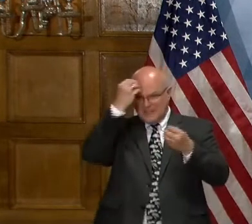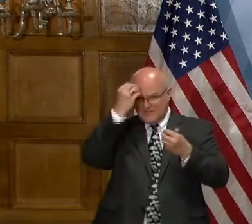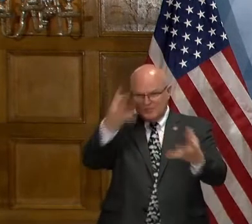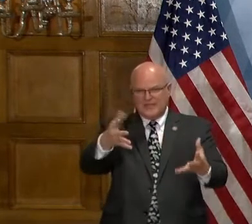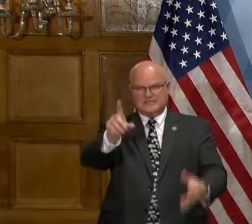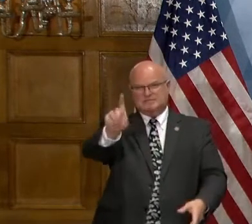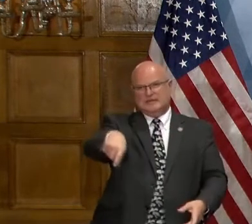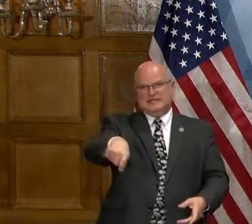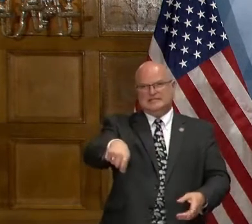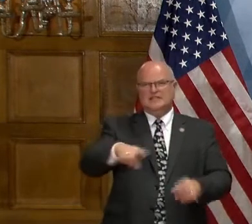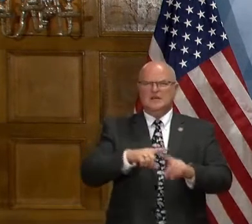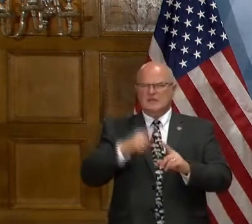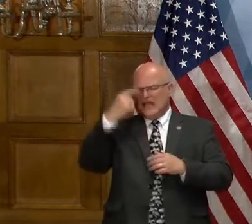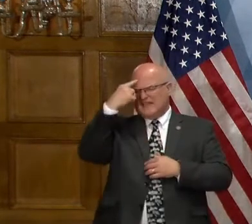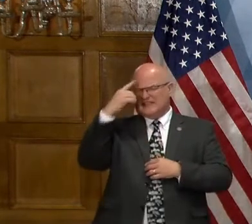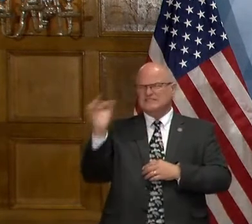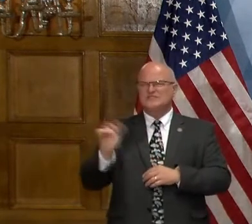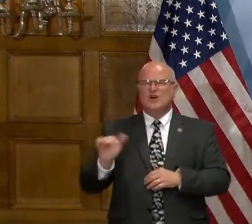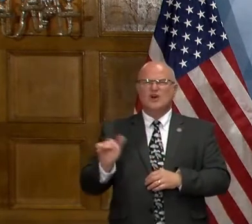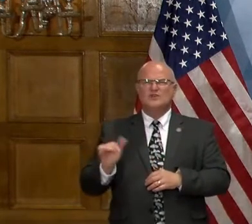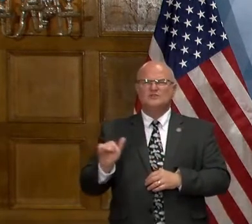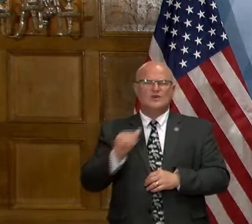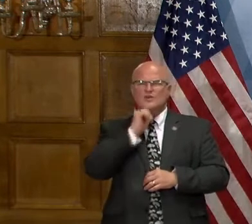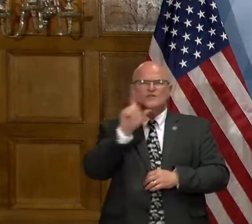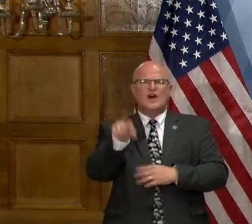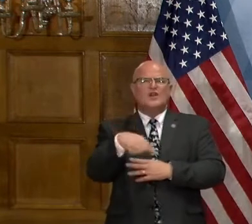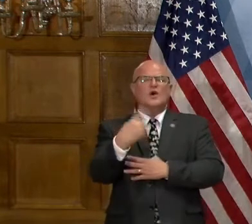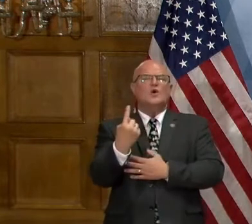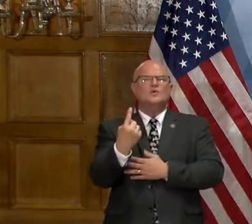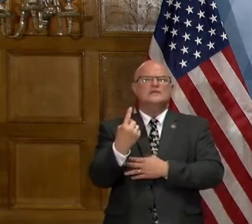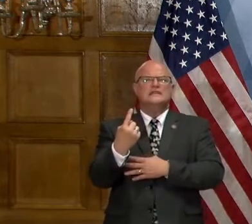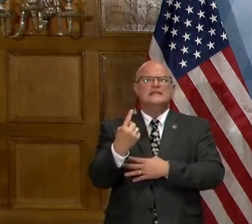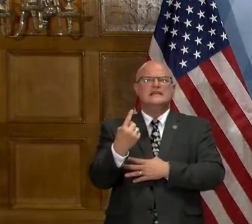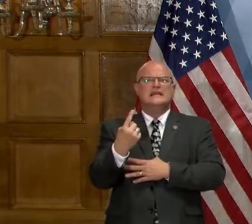them. But I think it's also not just